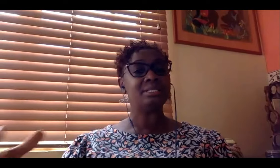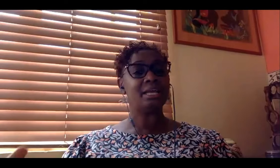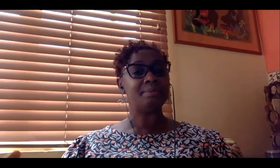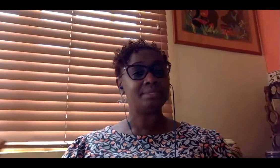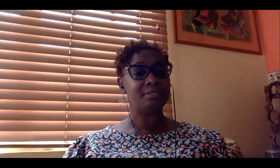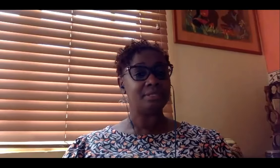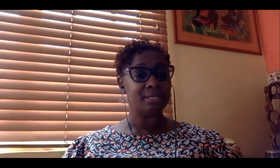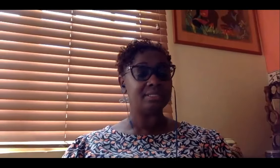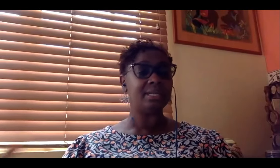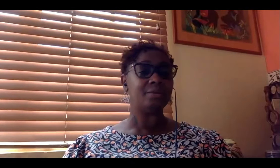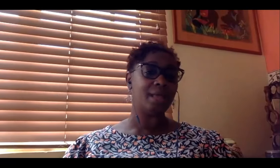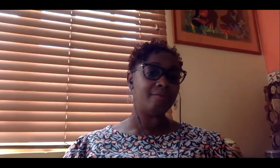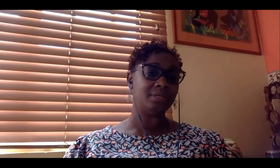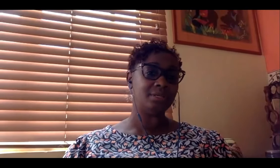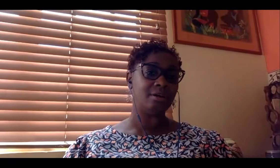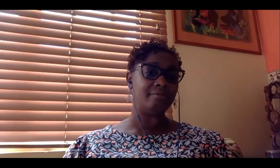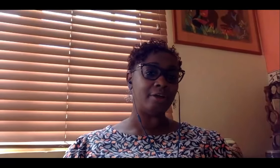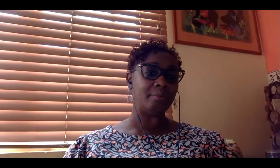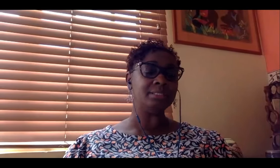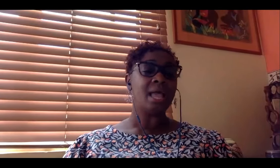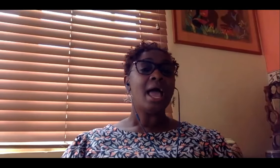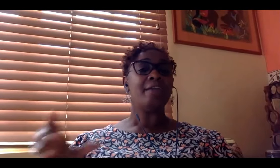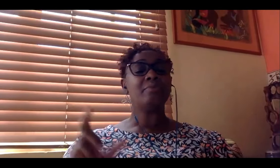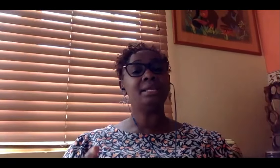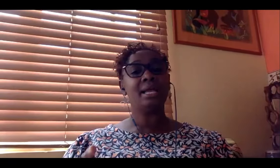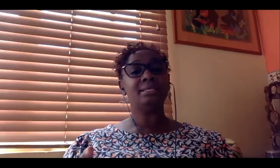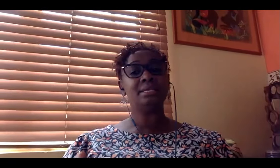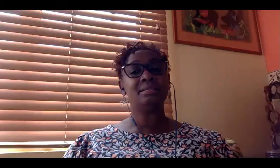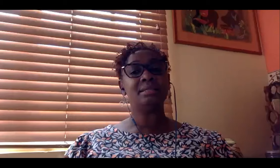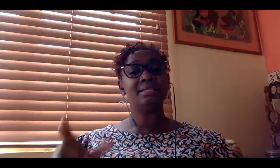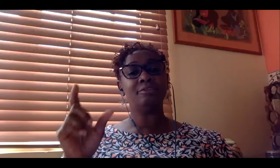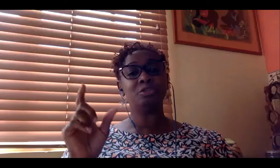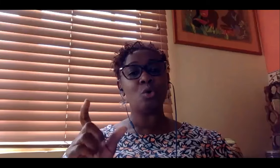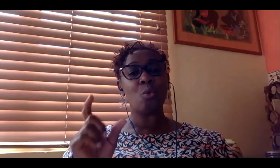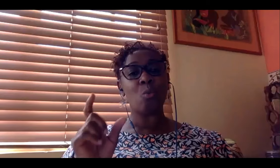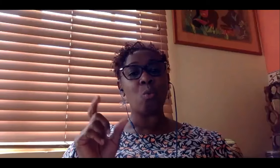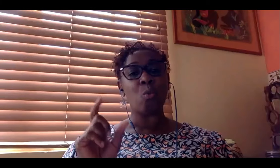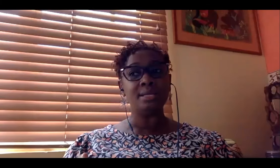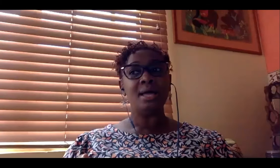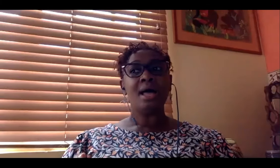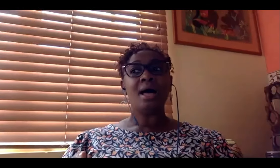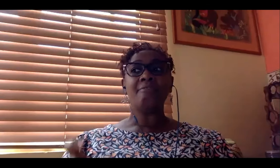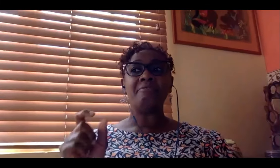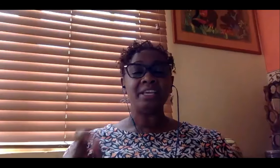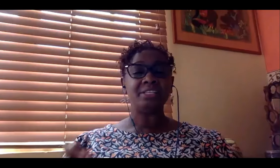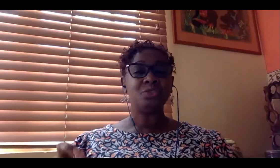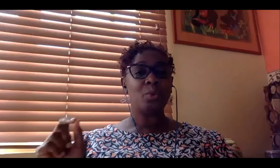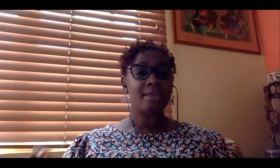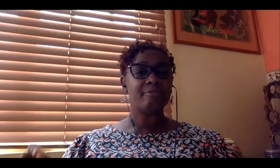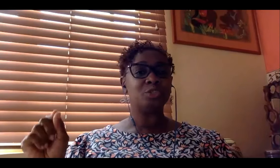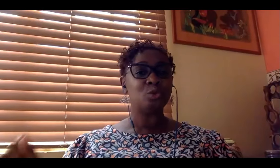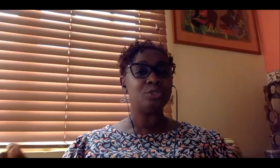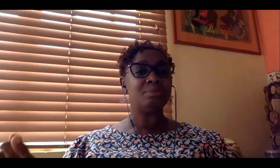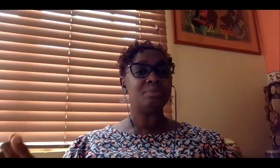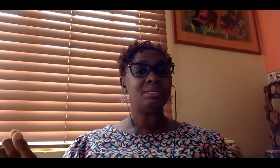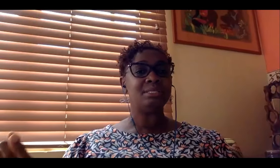types of learners that we have within our environment, and recognizing that there is no one fixed way for a school